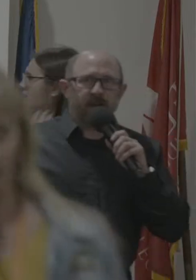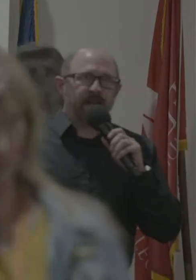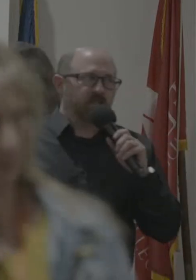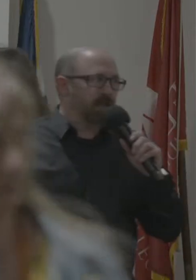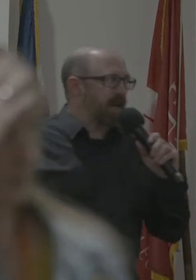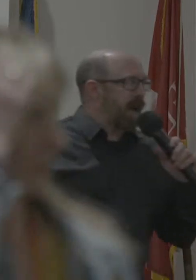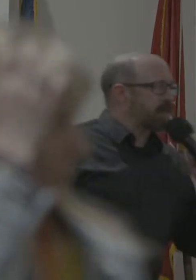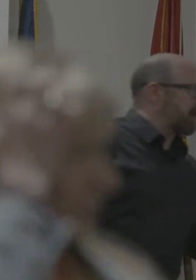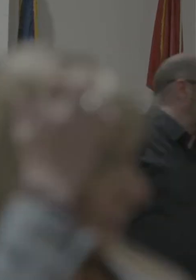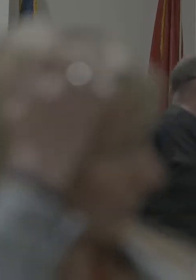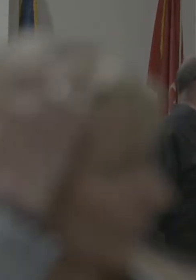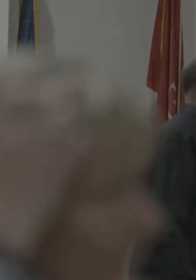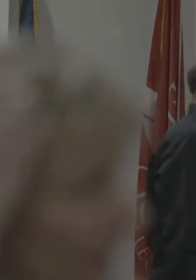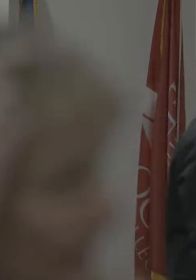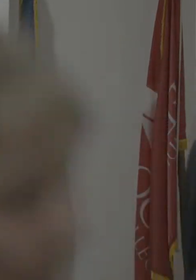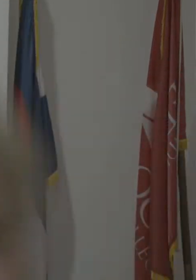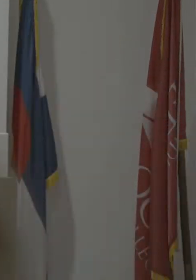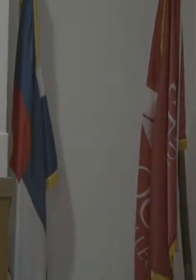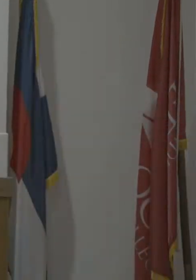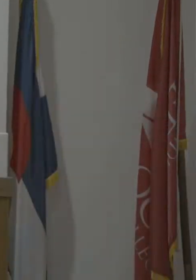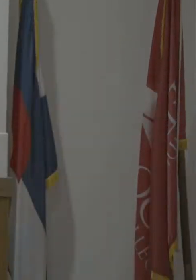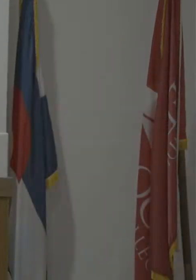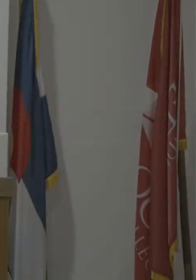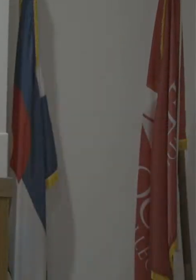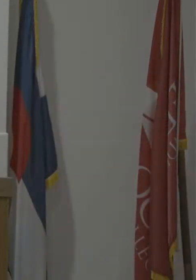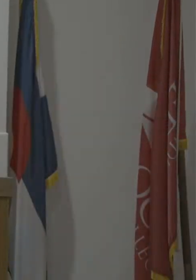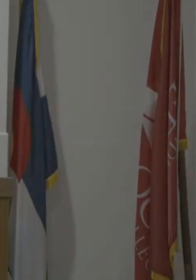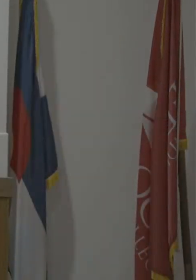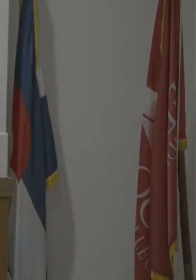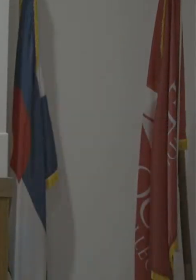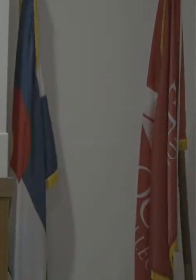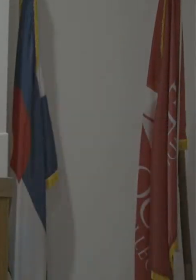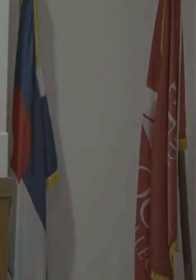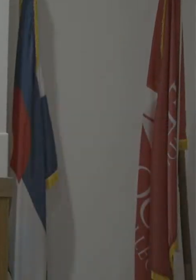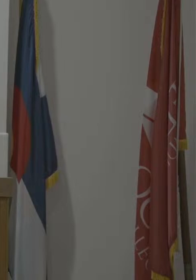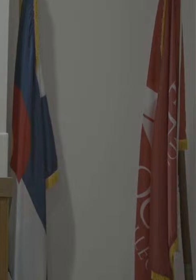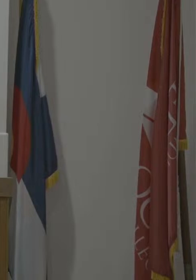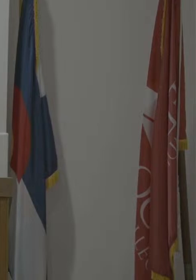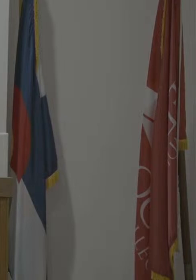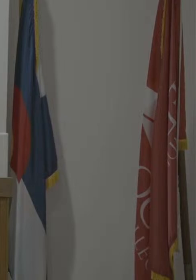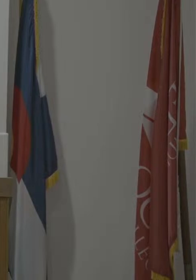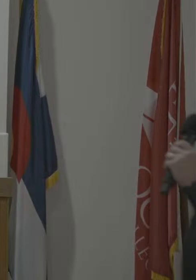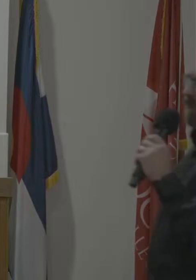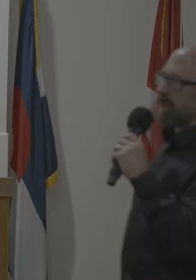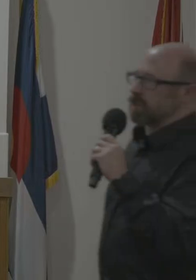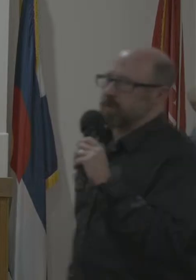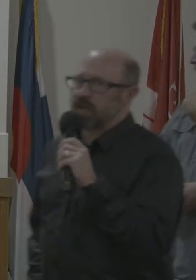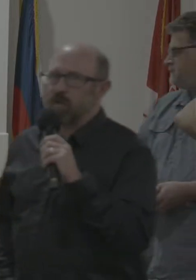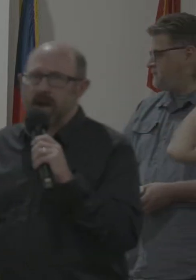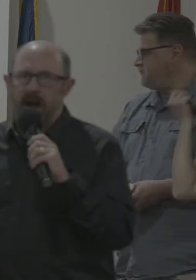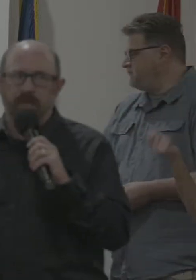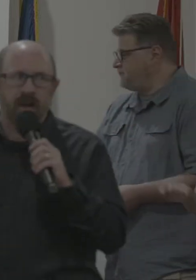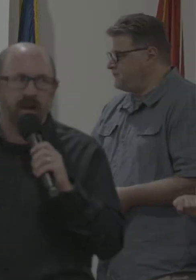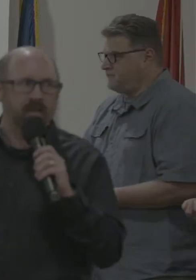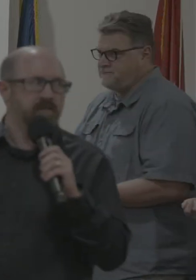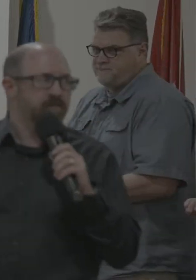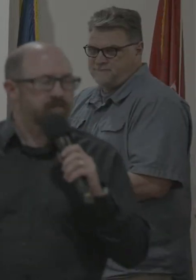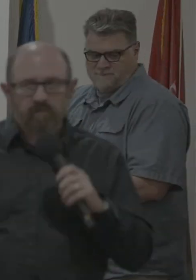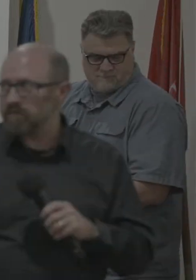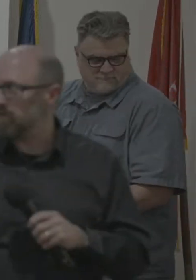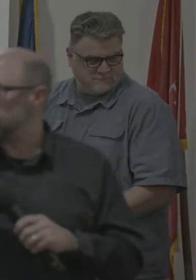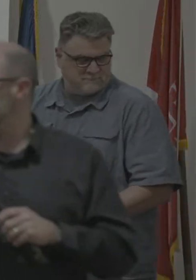Don't forget to check out the REMCAD Pixel Bus outside. All kinds of fun stuff outside. Please make your way out